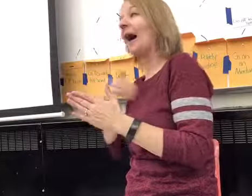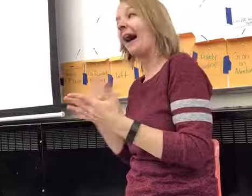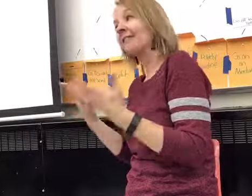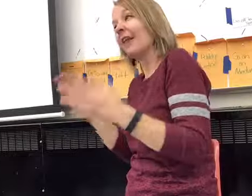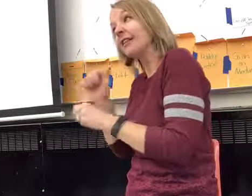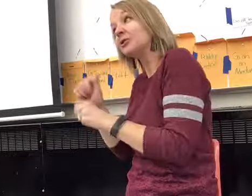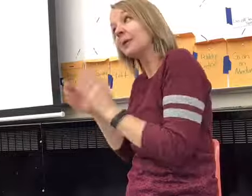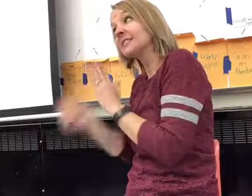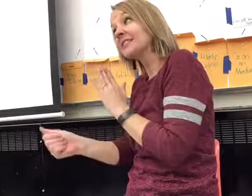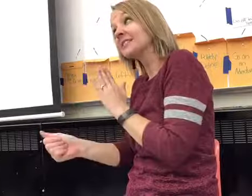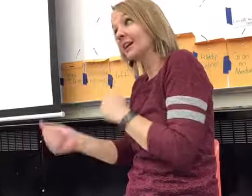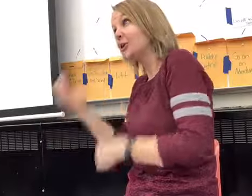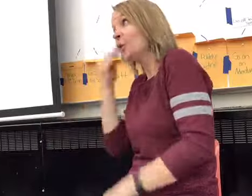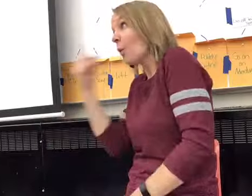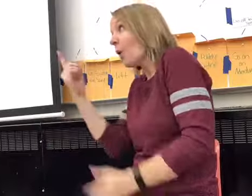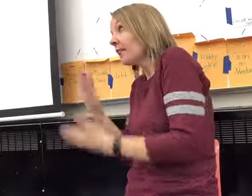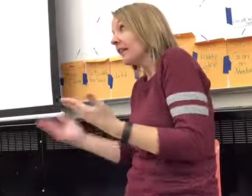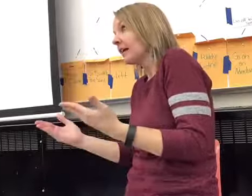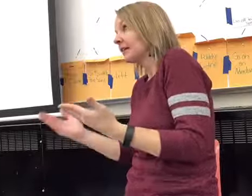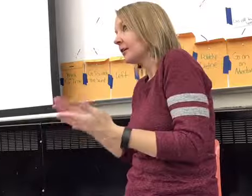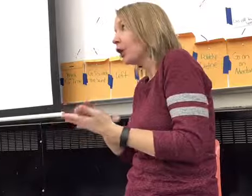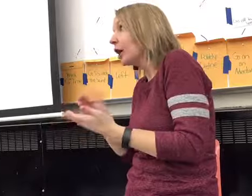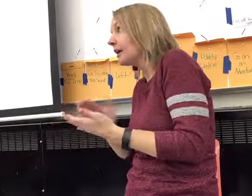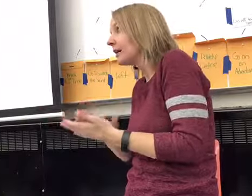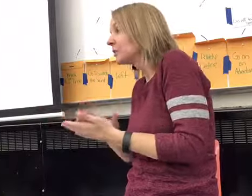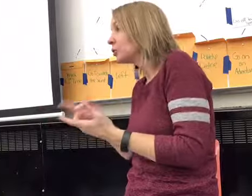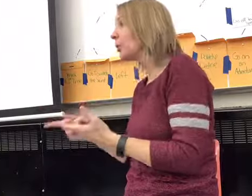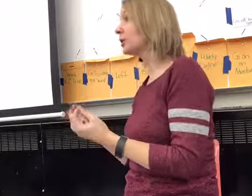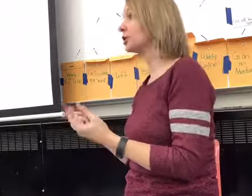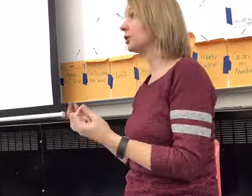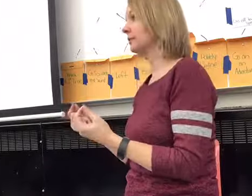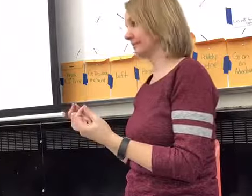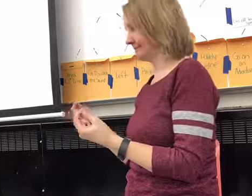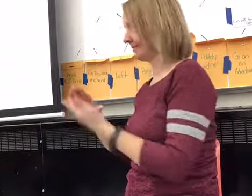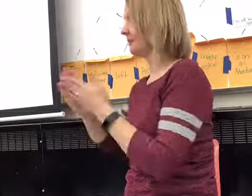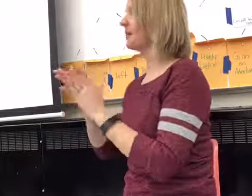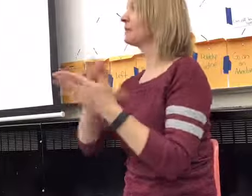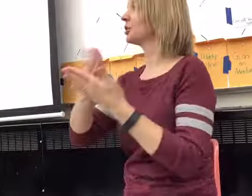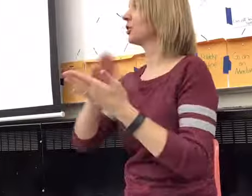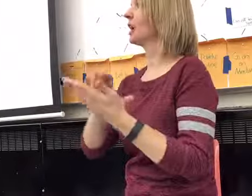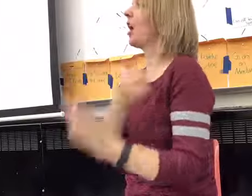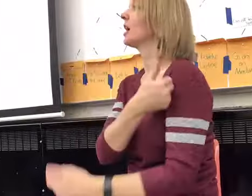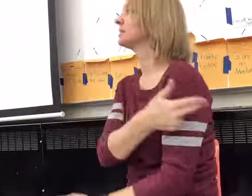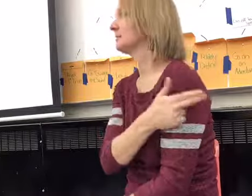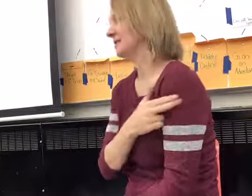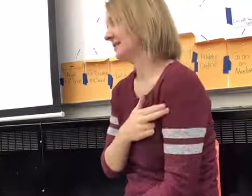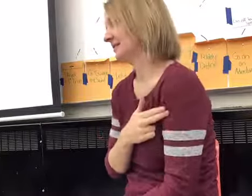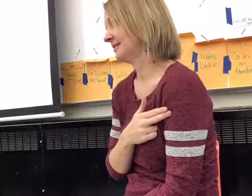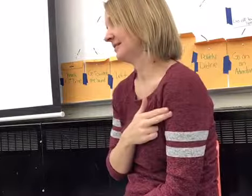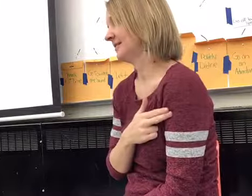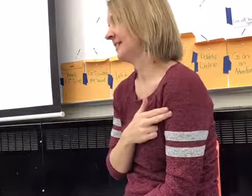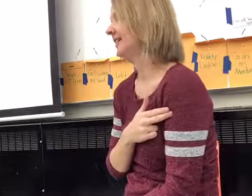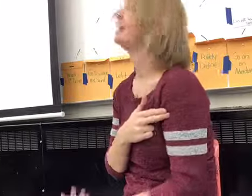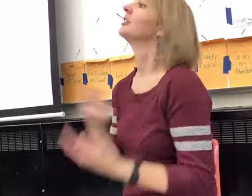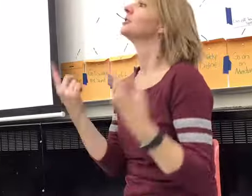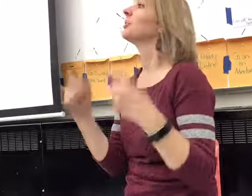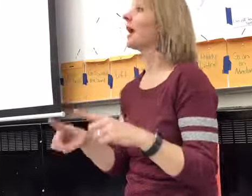one thing. What does she know how to do? Cook. So what does she do? She goes and becomes a cook at a hospital. And so what happened is she goes and becomes a cook at a